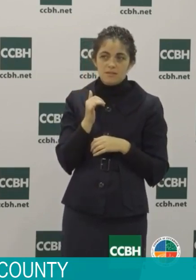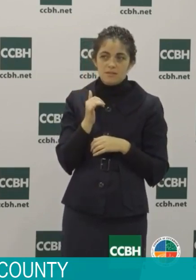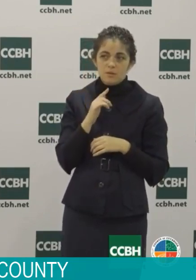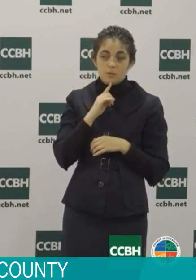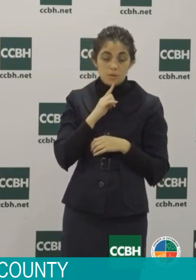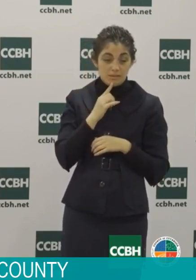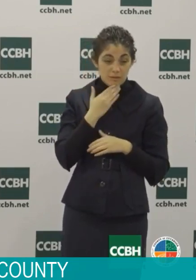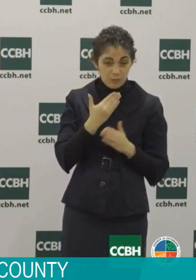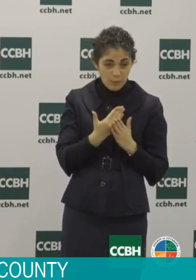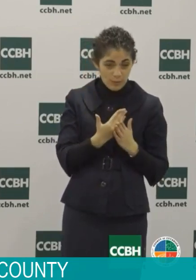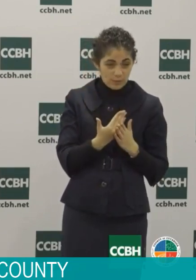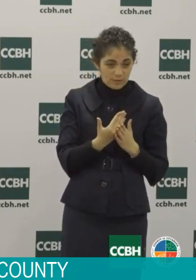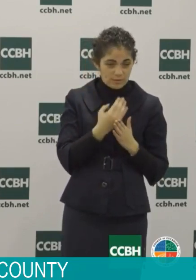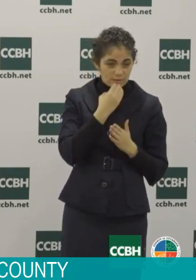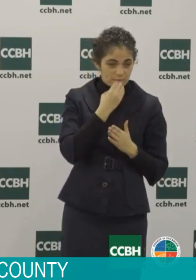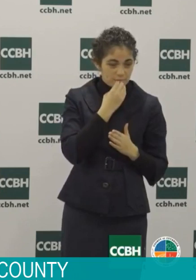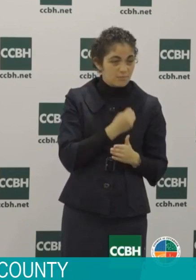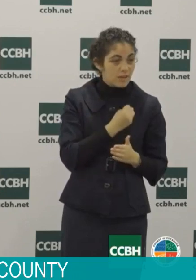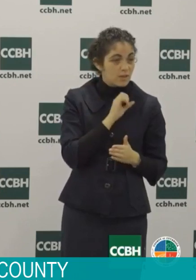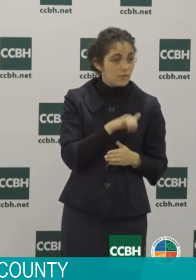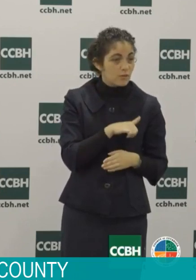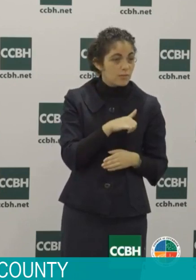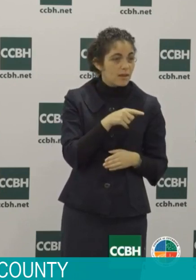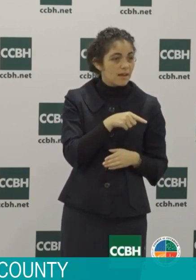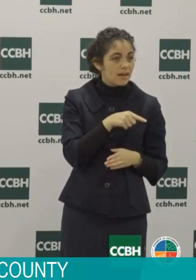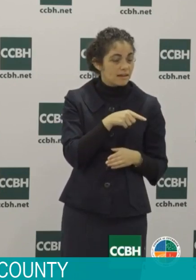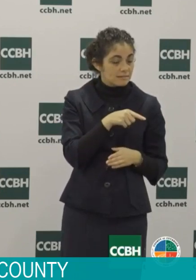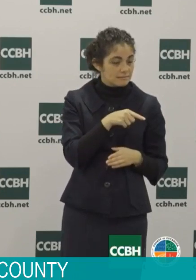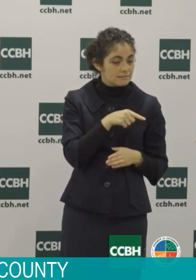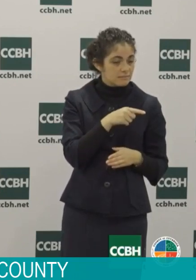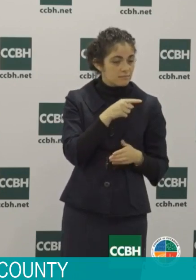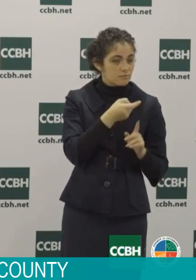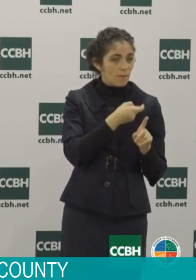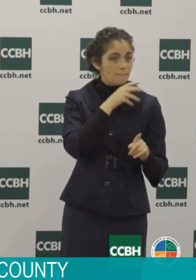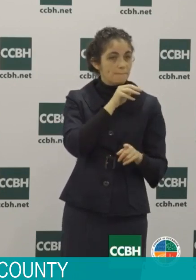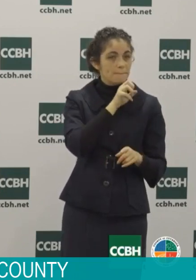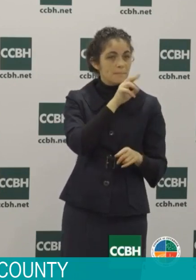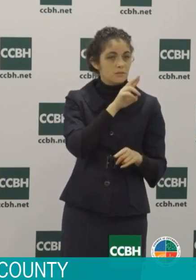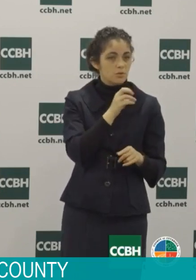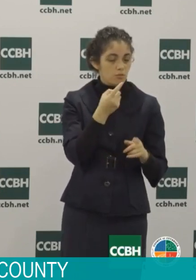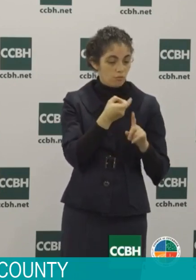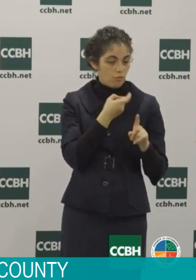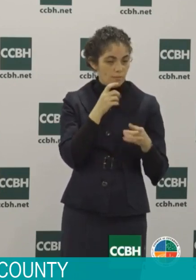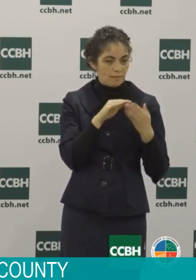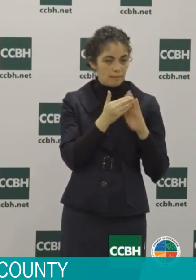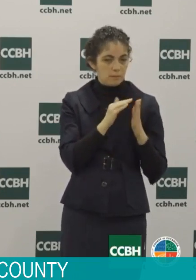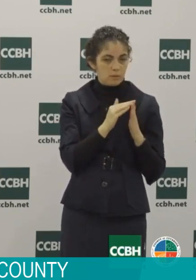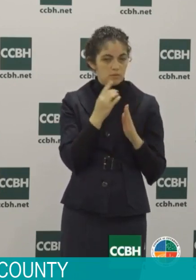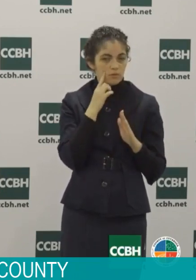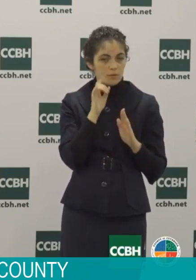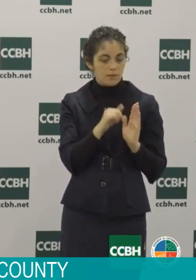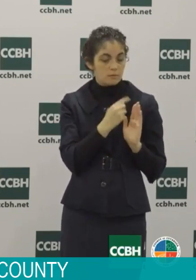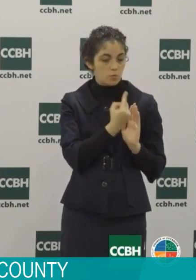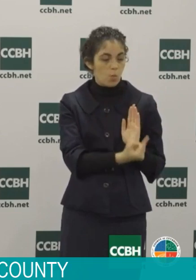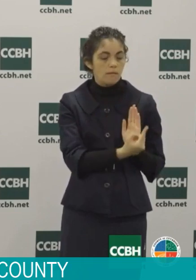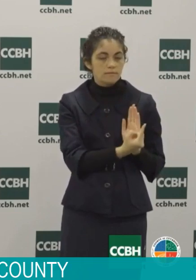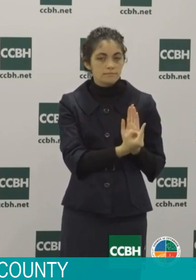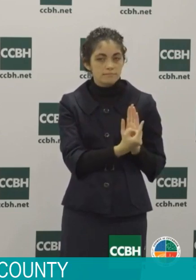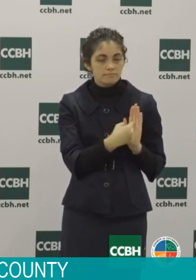high value to that model, and we're very appreciative to Dr. Boutros for sharing it with the community. But it's one model